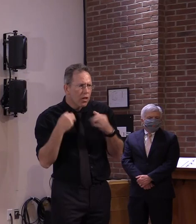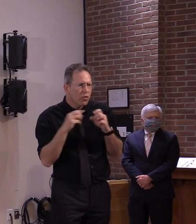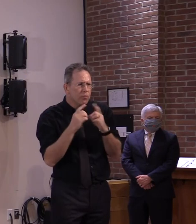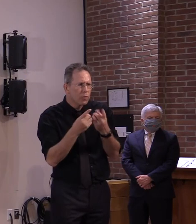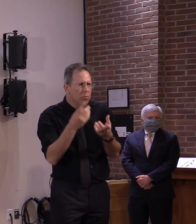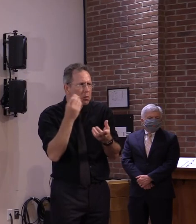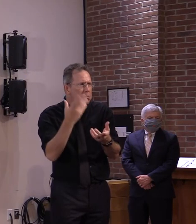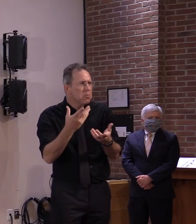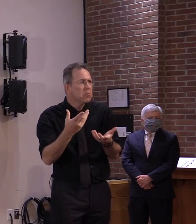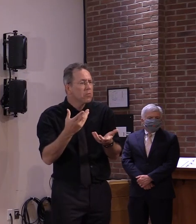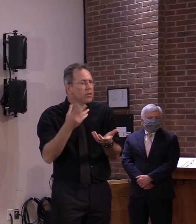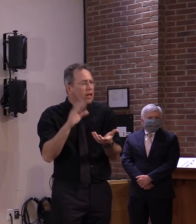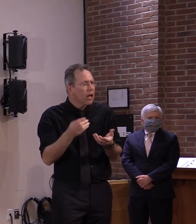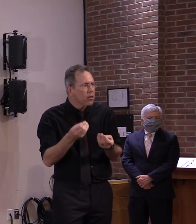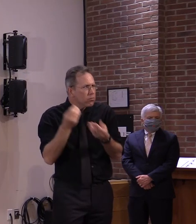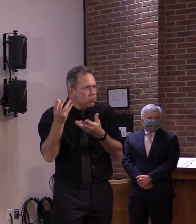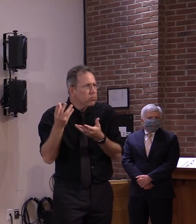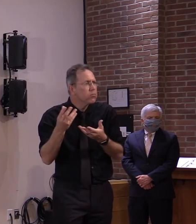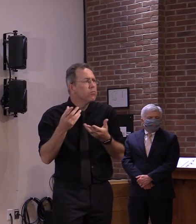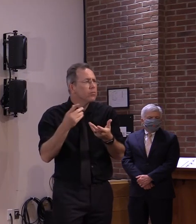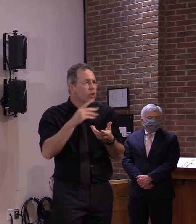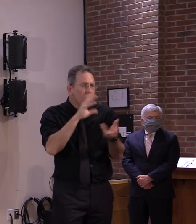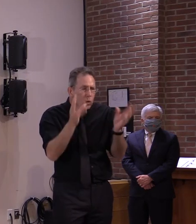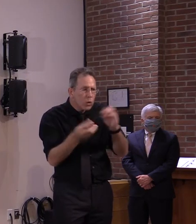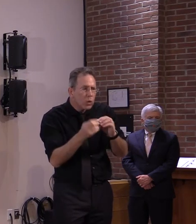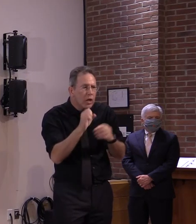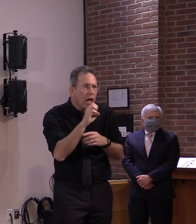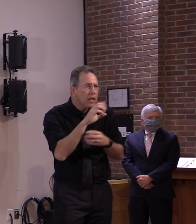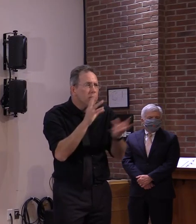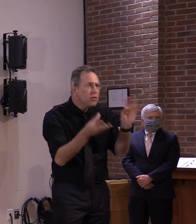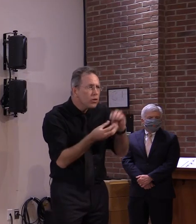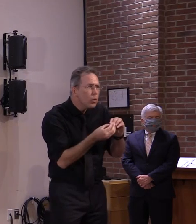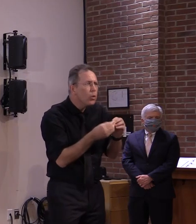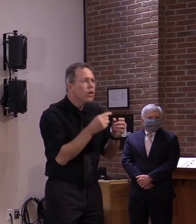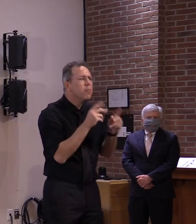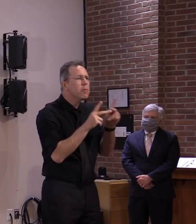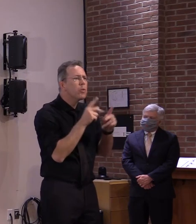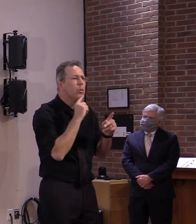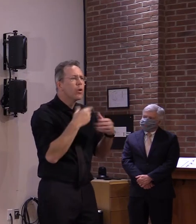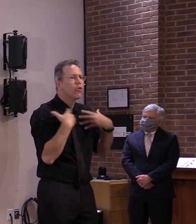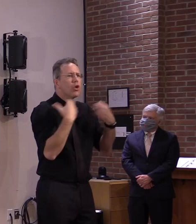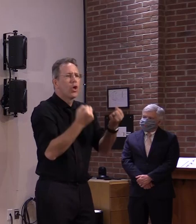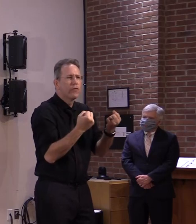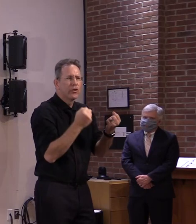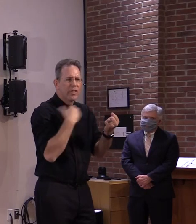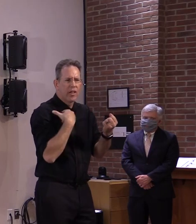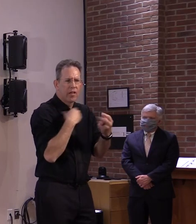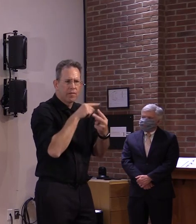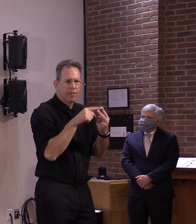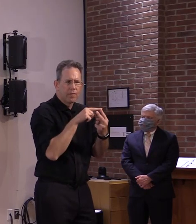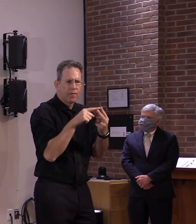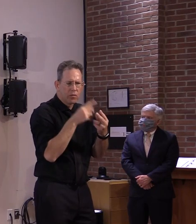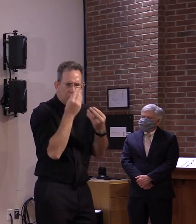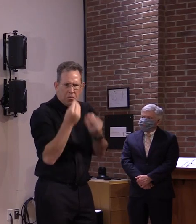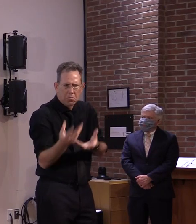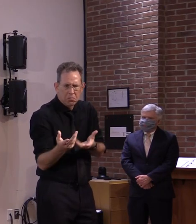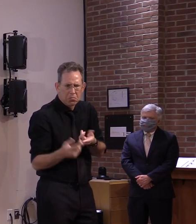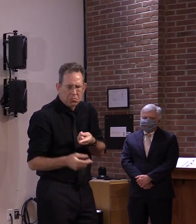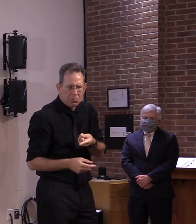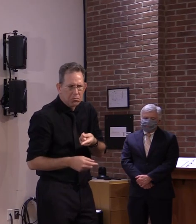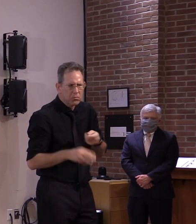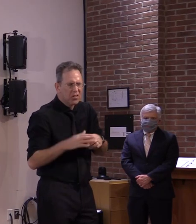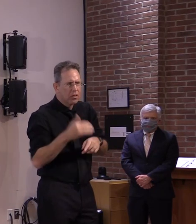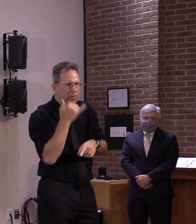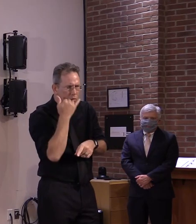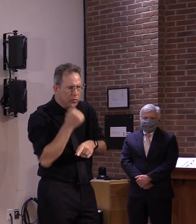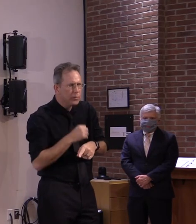to total cases, the total people recovered. So presumably, if you just subtract those two numbers, you would